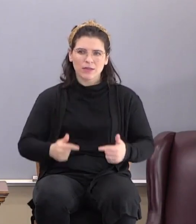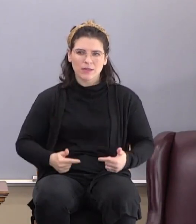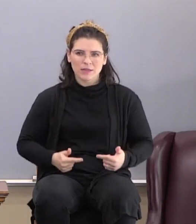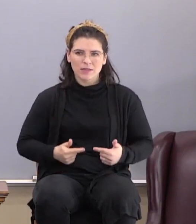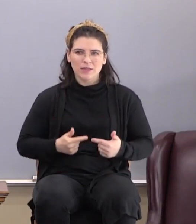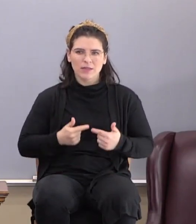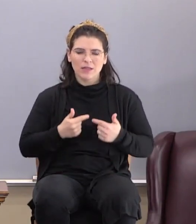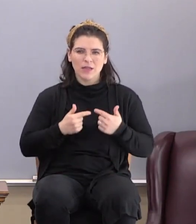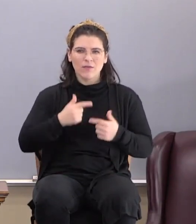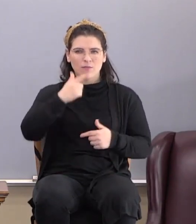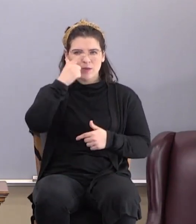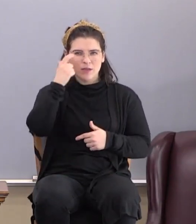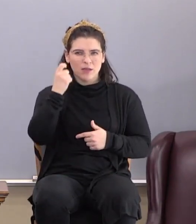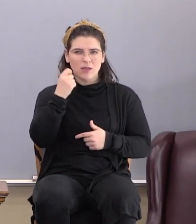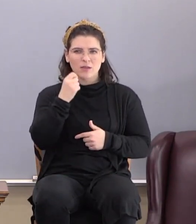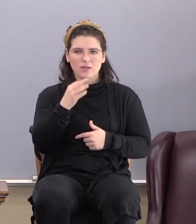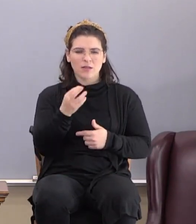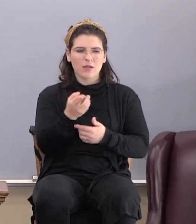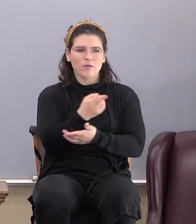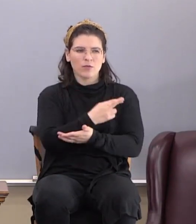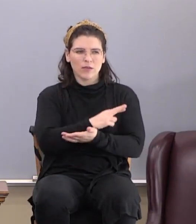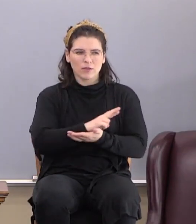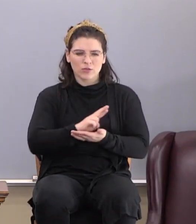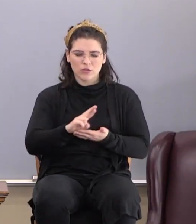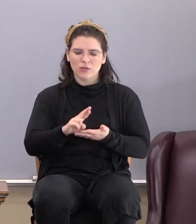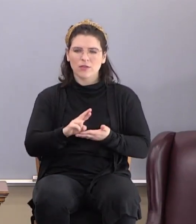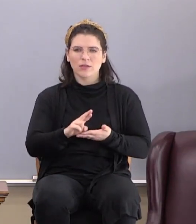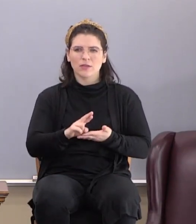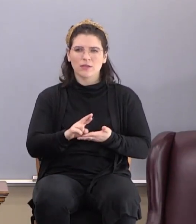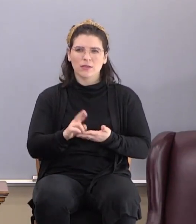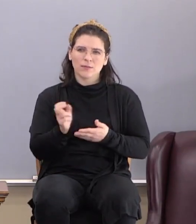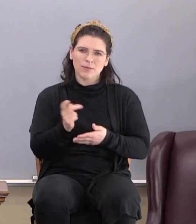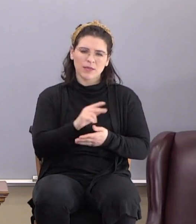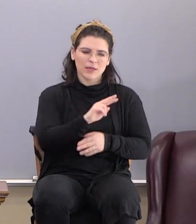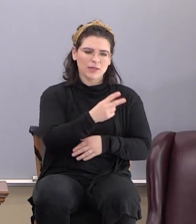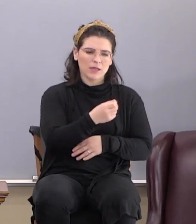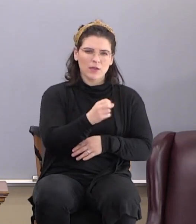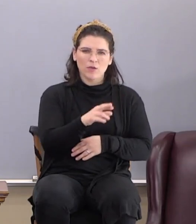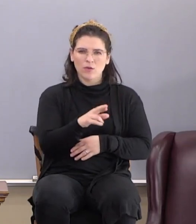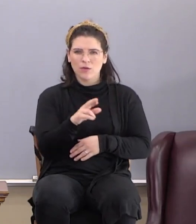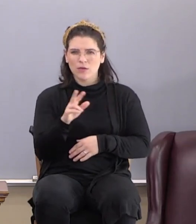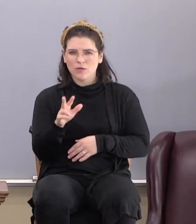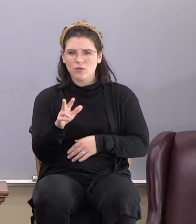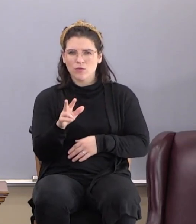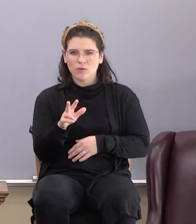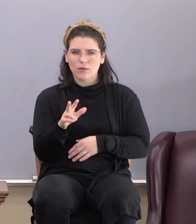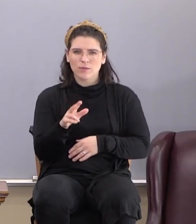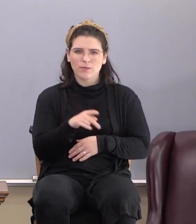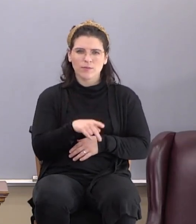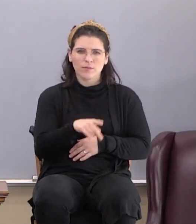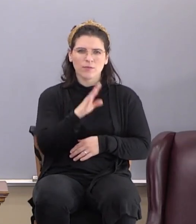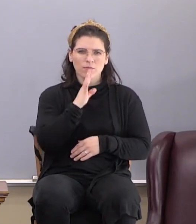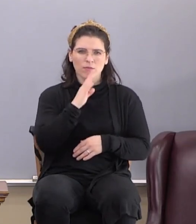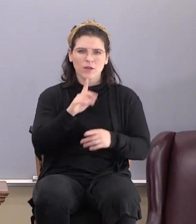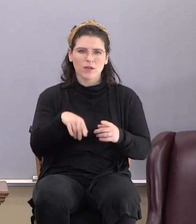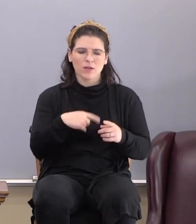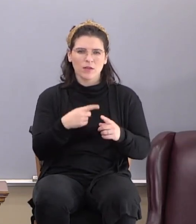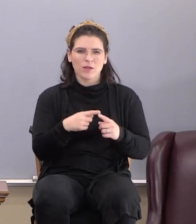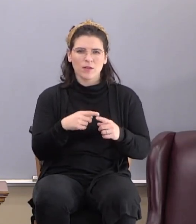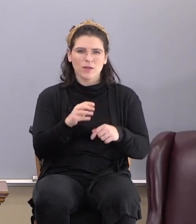life because of righteousness. Back in 2 Corinthians chapter 3, Paul talks about